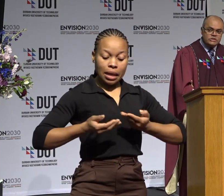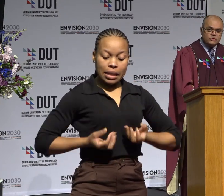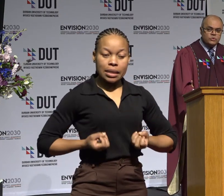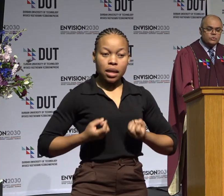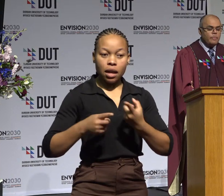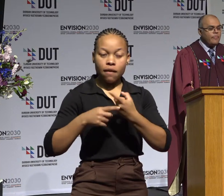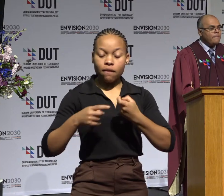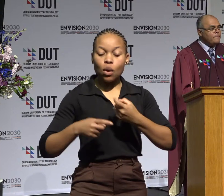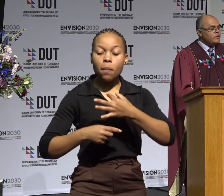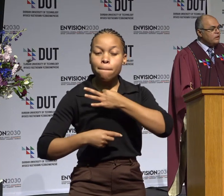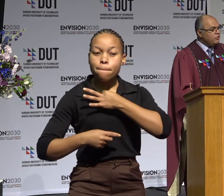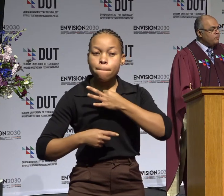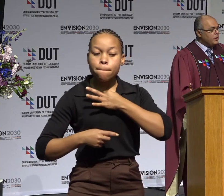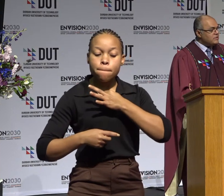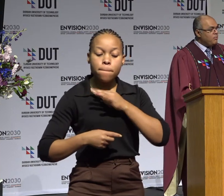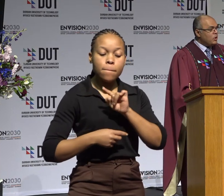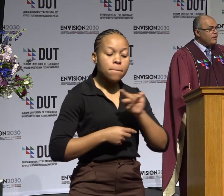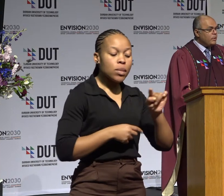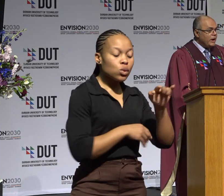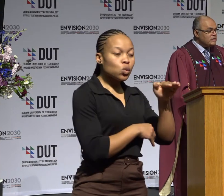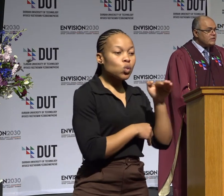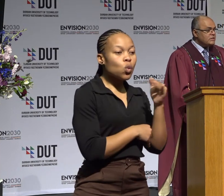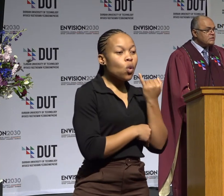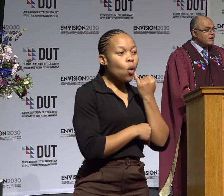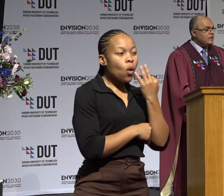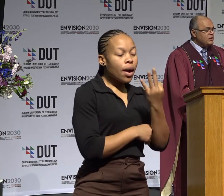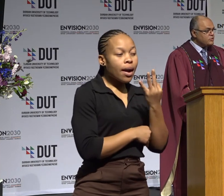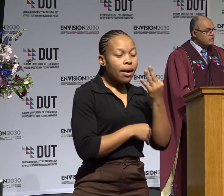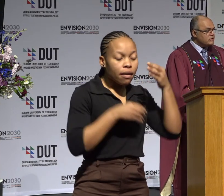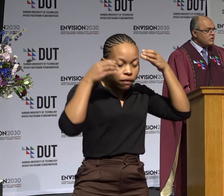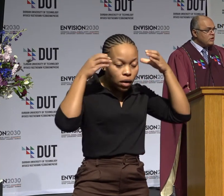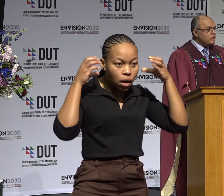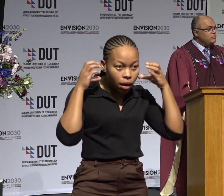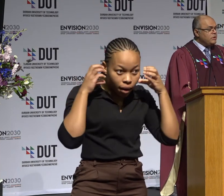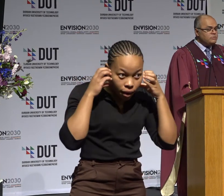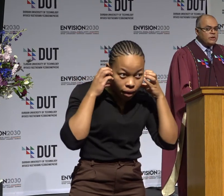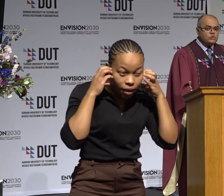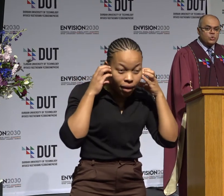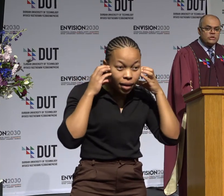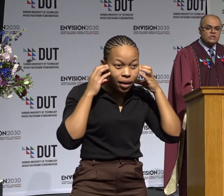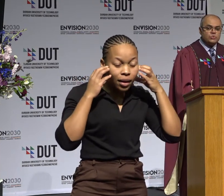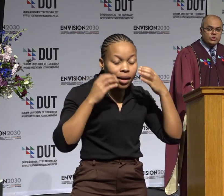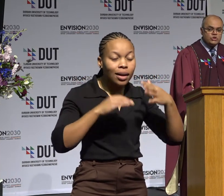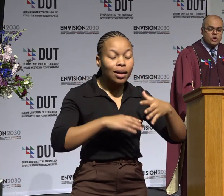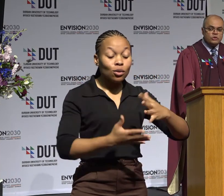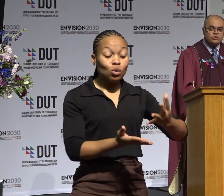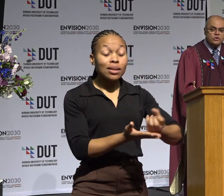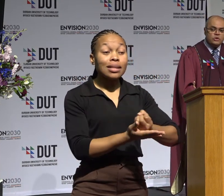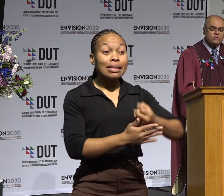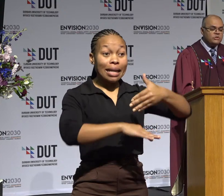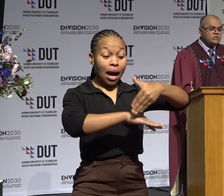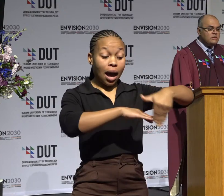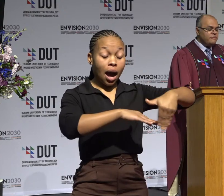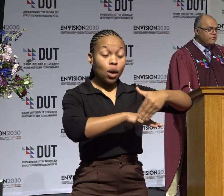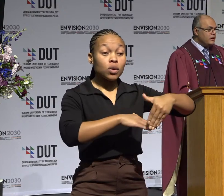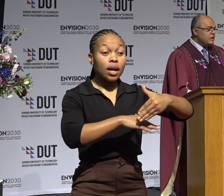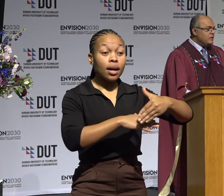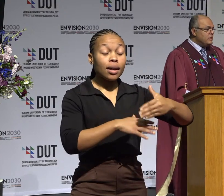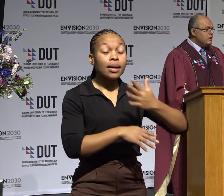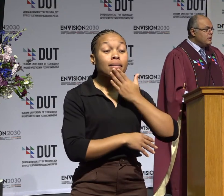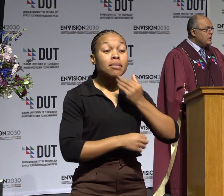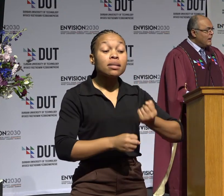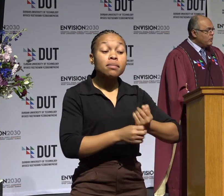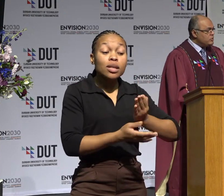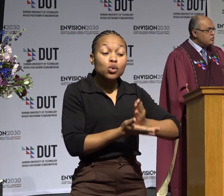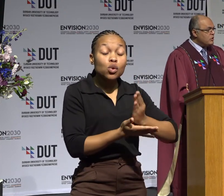to isiZulu. If you picked up one of our headsets at the entrance, please make sure these are switched on so you can receive